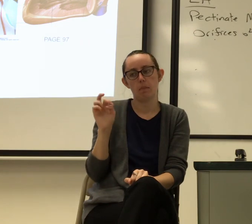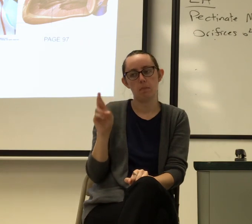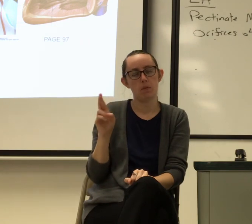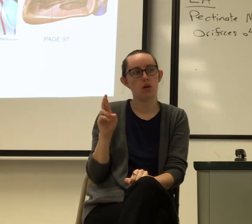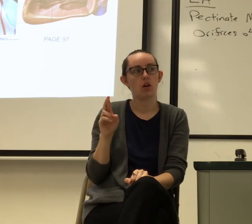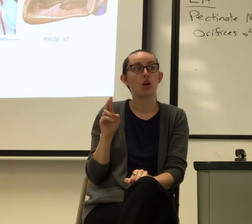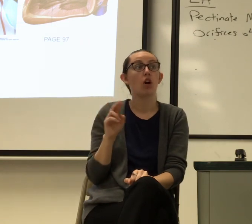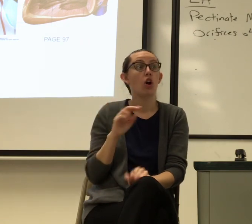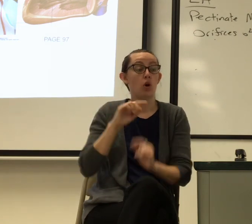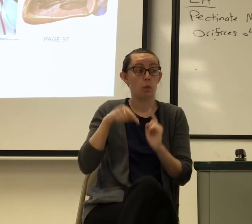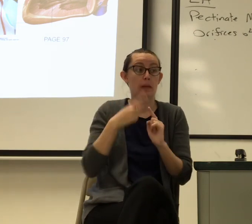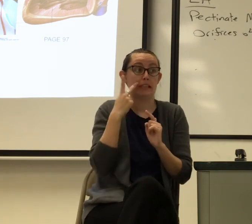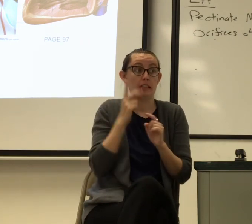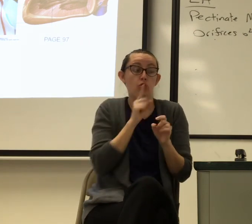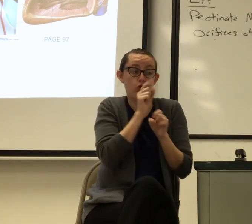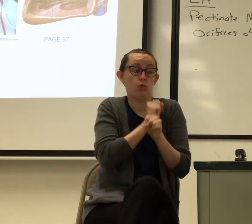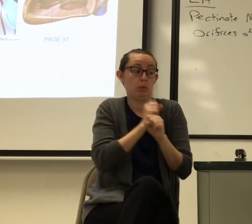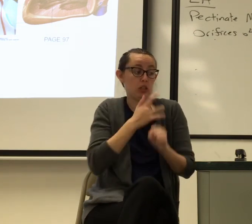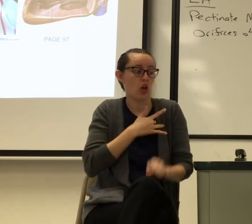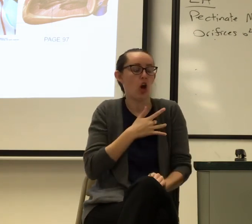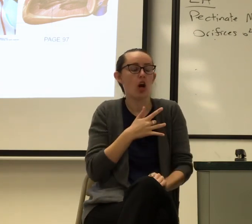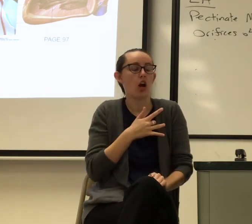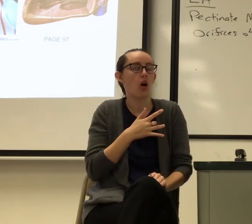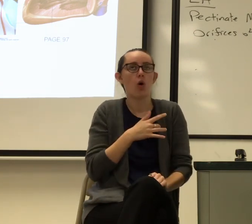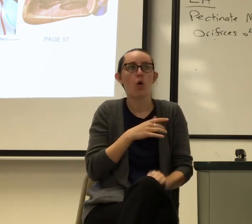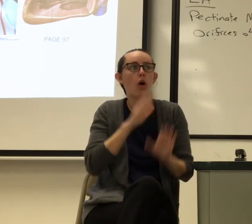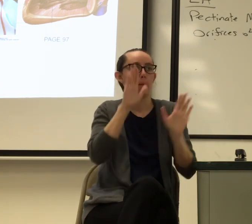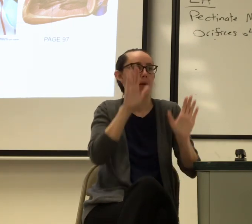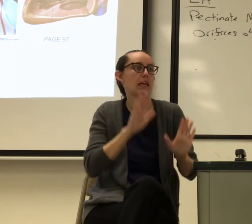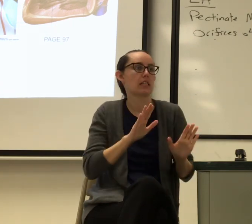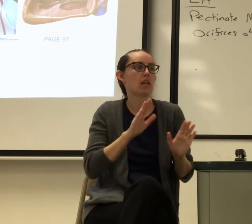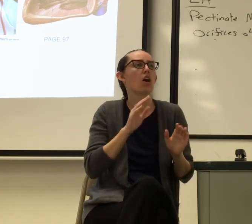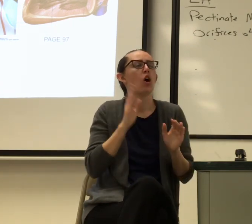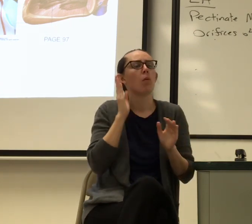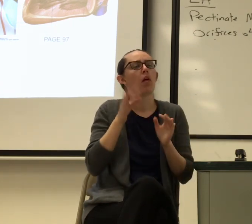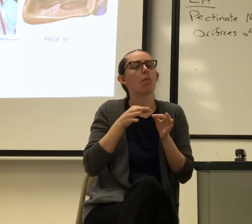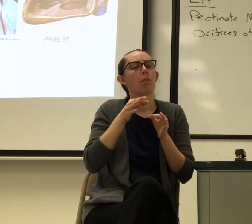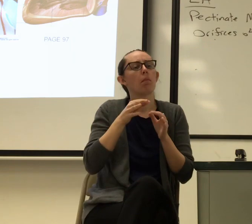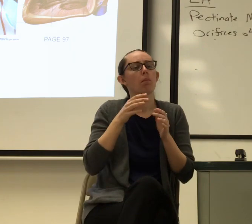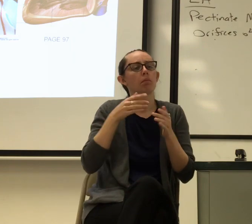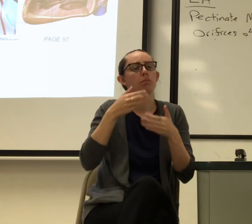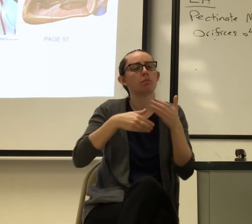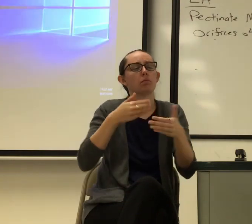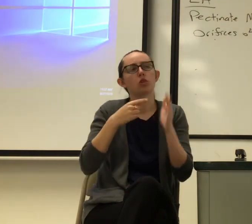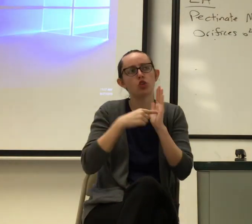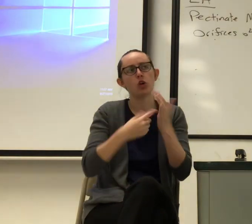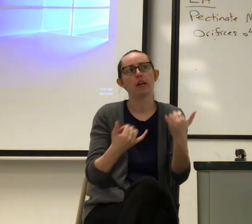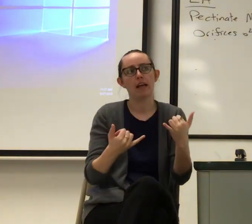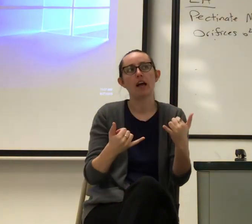pretty amazing to see. I'm going to skip to it since to give you a better idea.